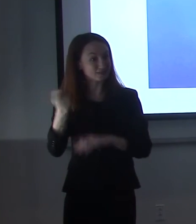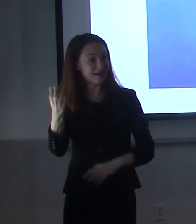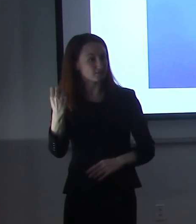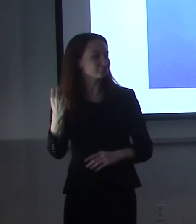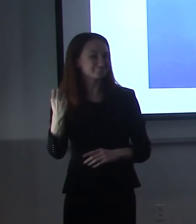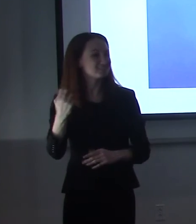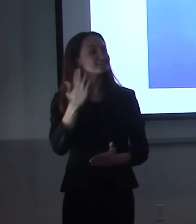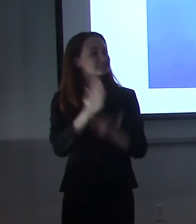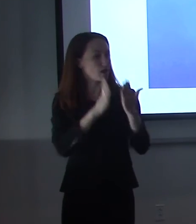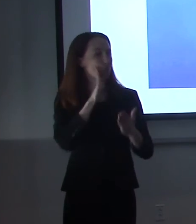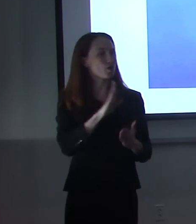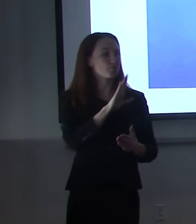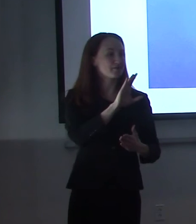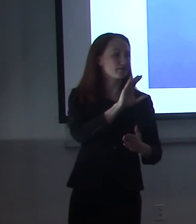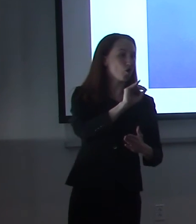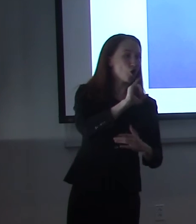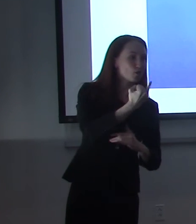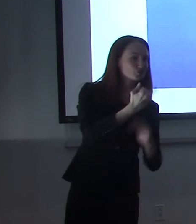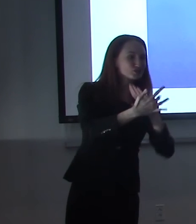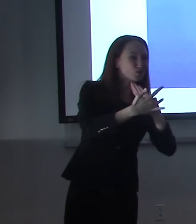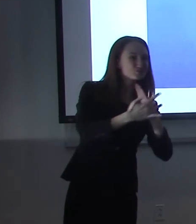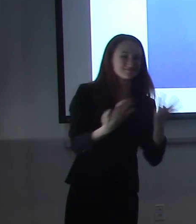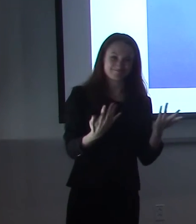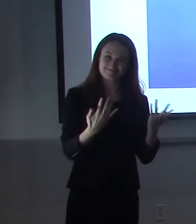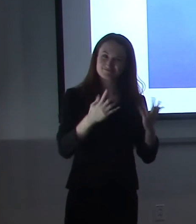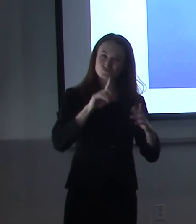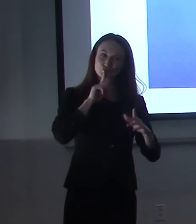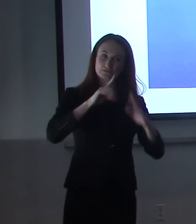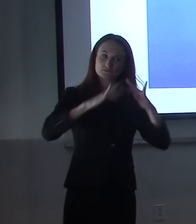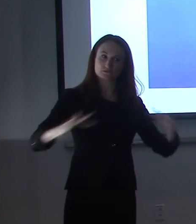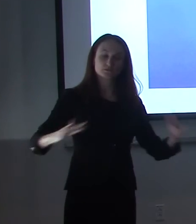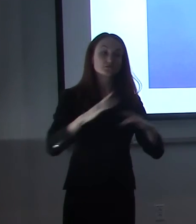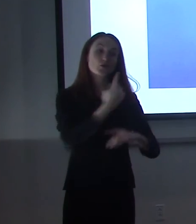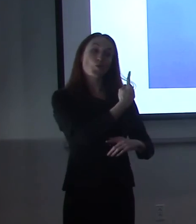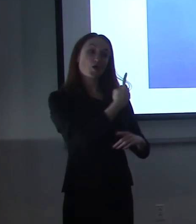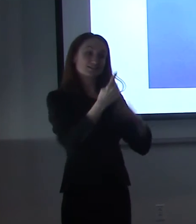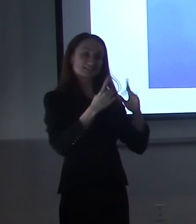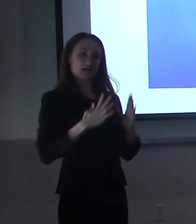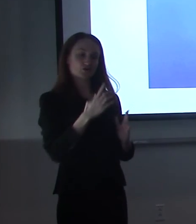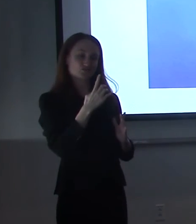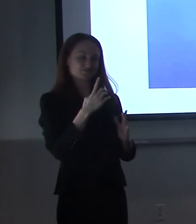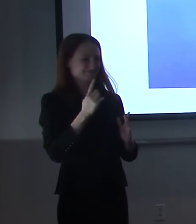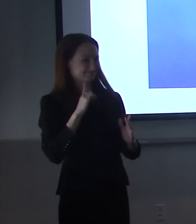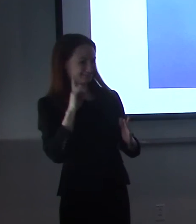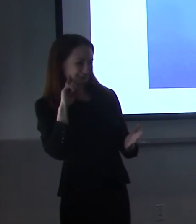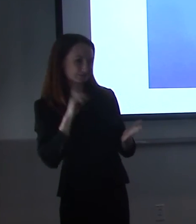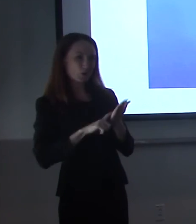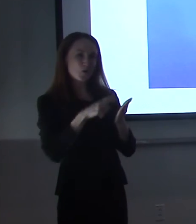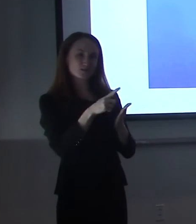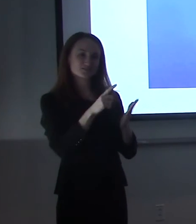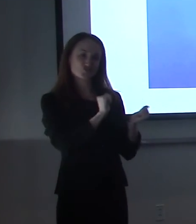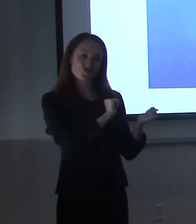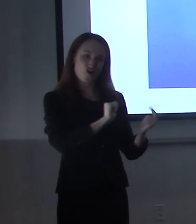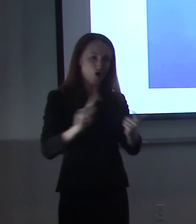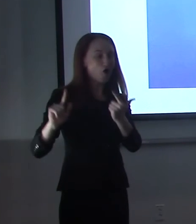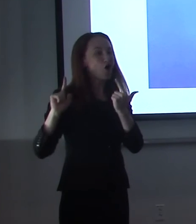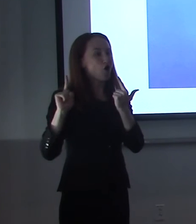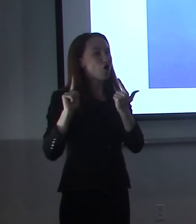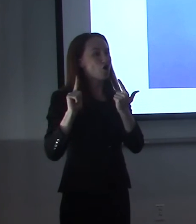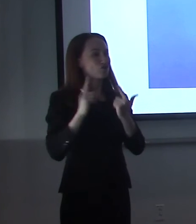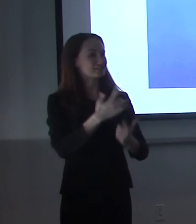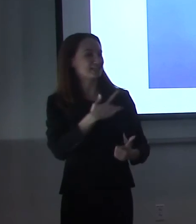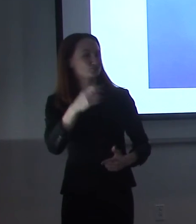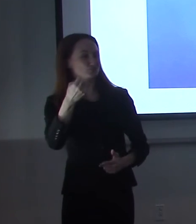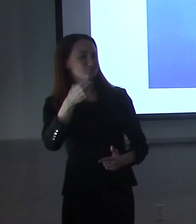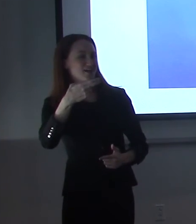too. But this is a BSL signer, one of the signers who ultimately, for all of the items taken together, did have a handling handshake